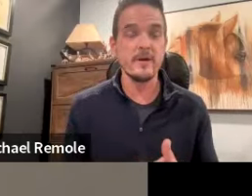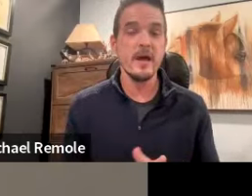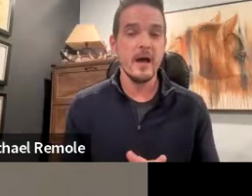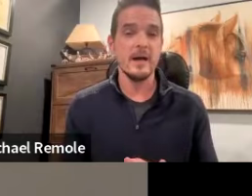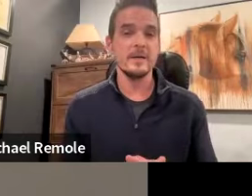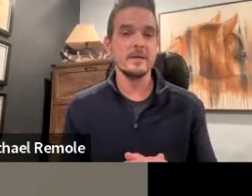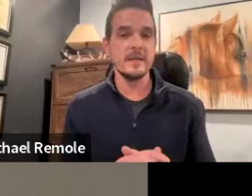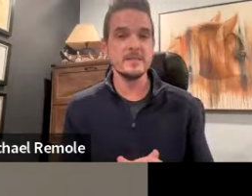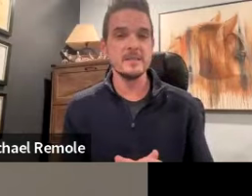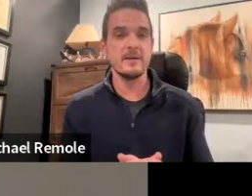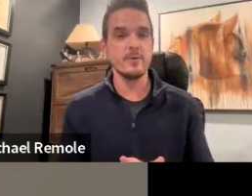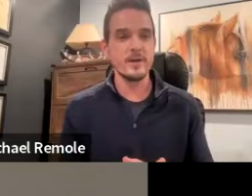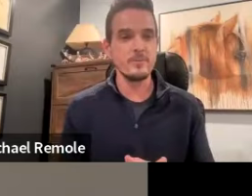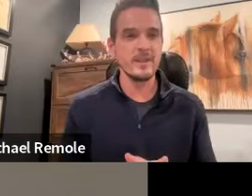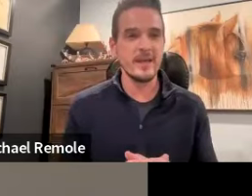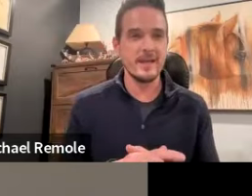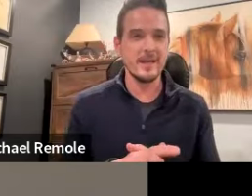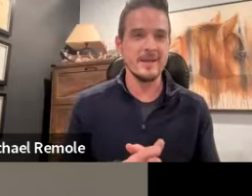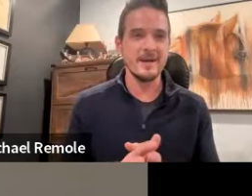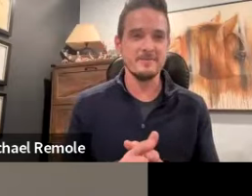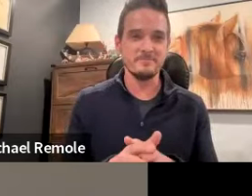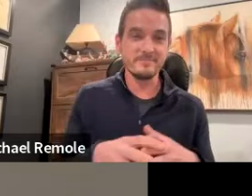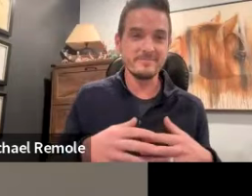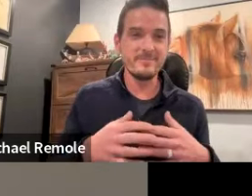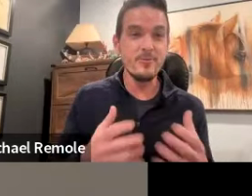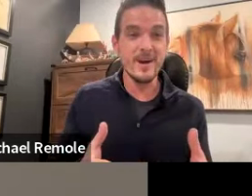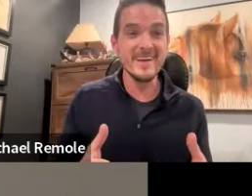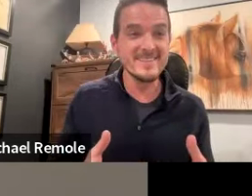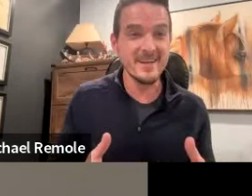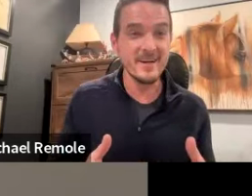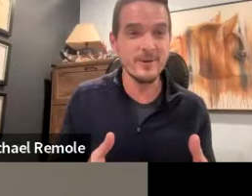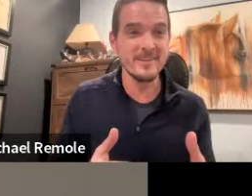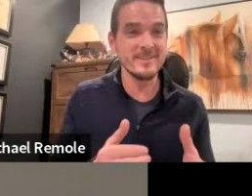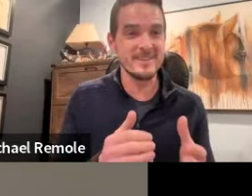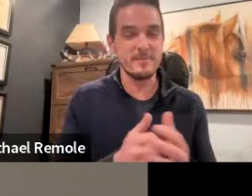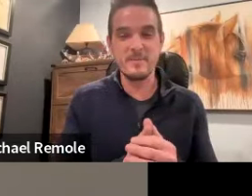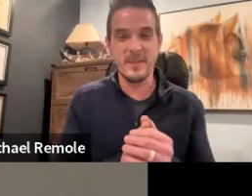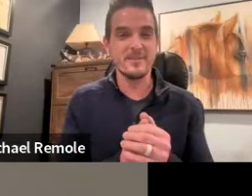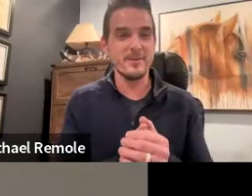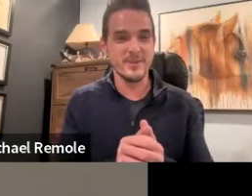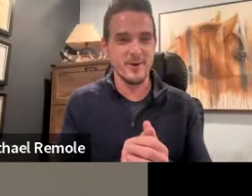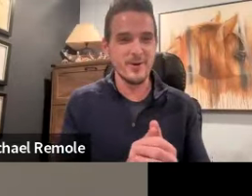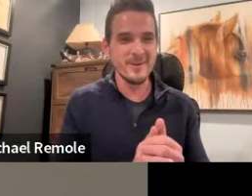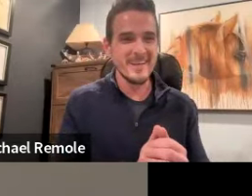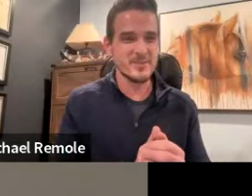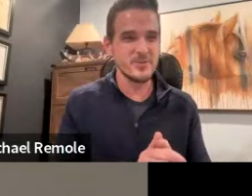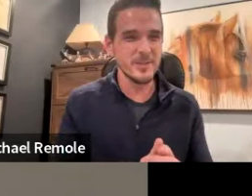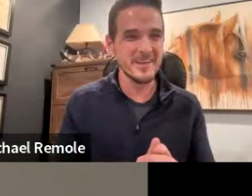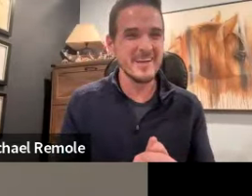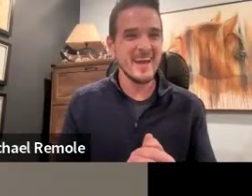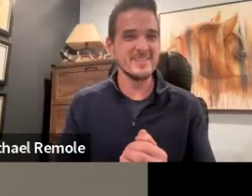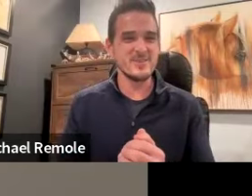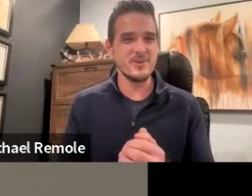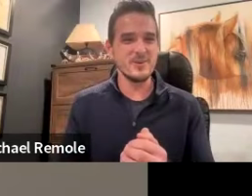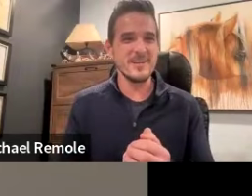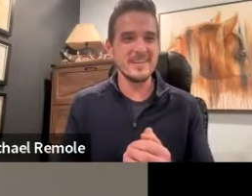real life cases that I'm working with, and when I get stuck, one of the people that I love to call is